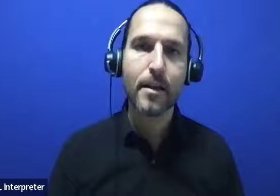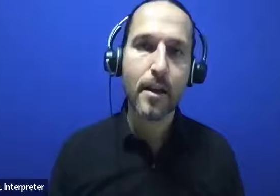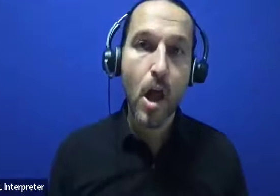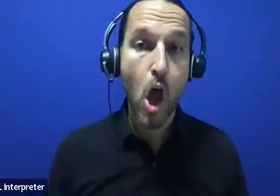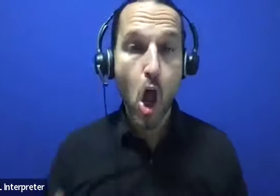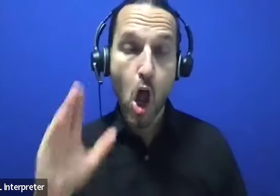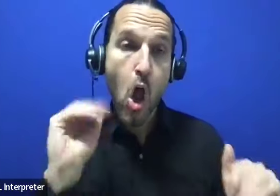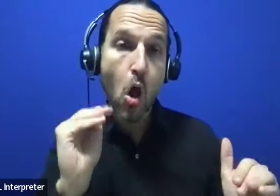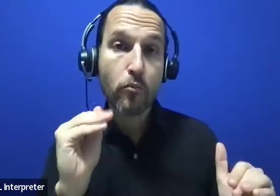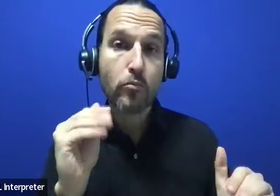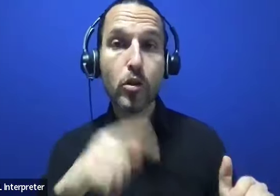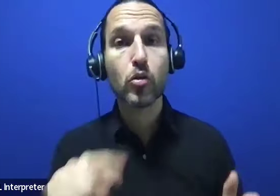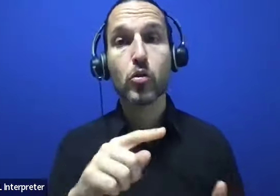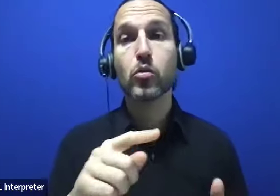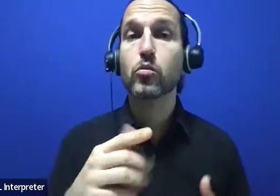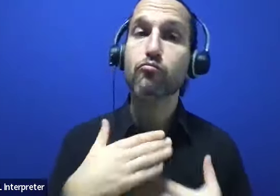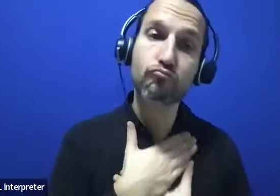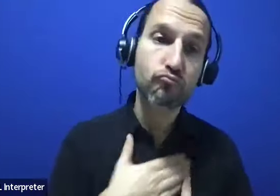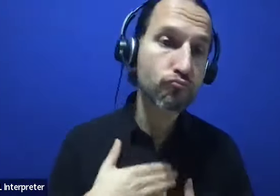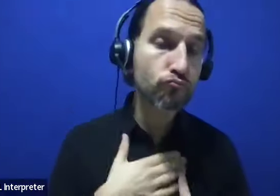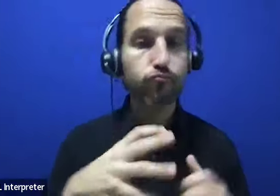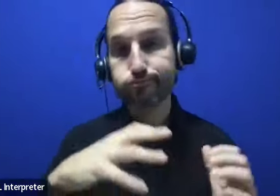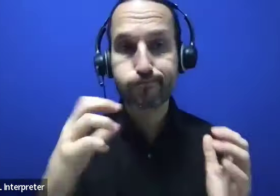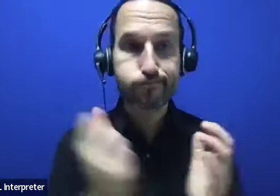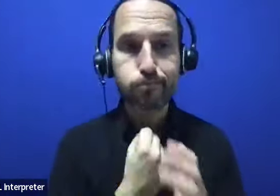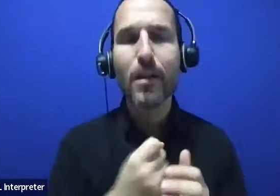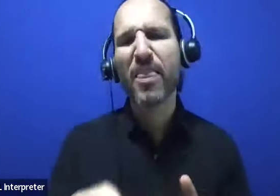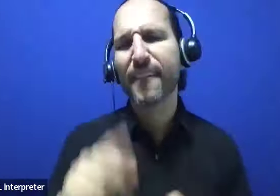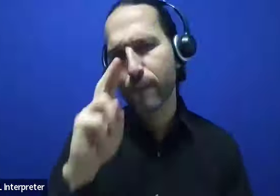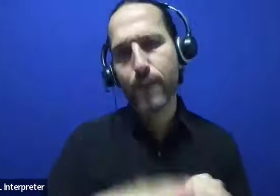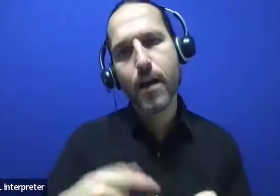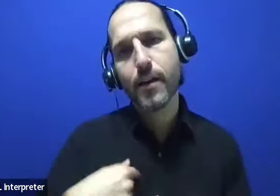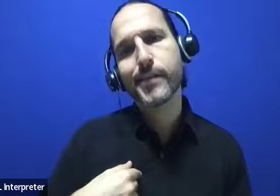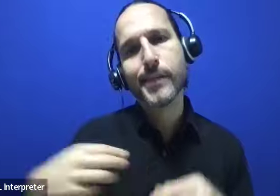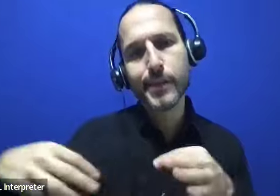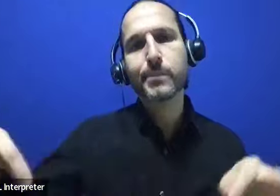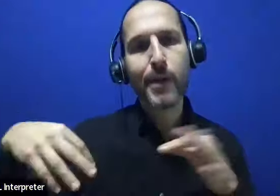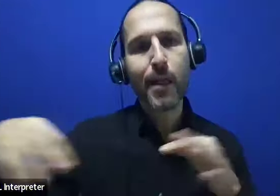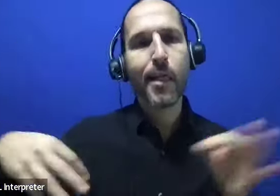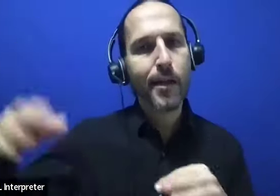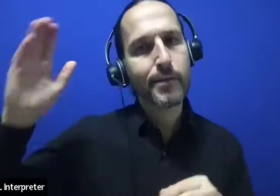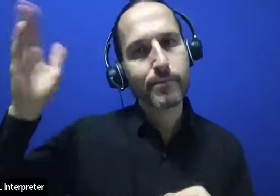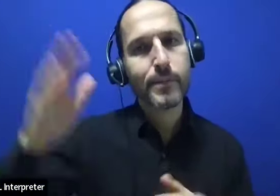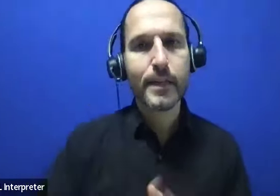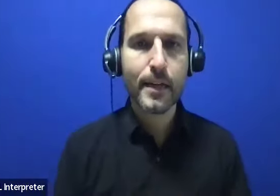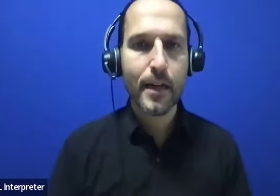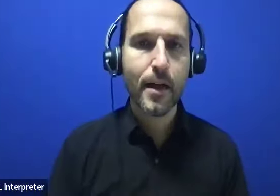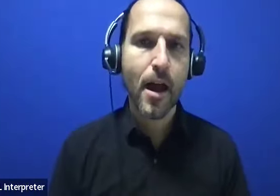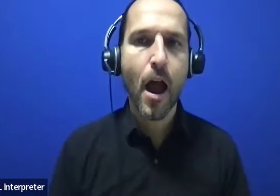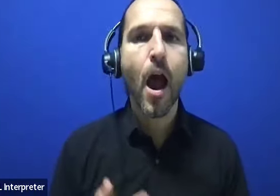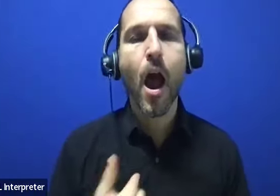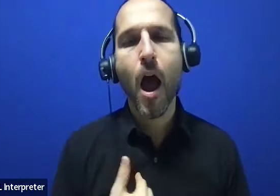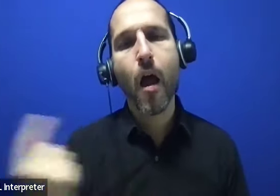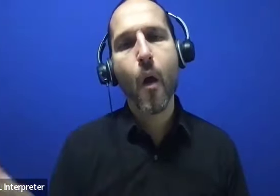I hope that this has been useful to you. It's been fun for me to talk about this. And I'm